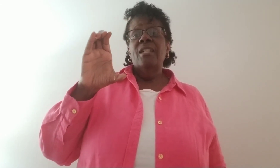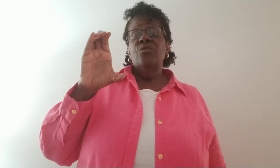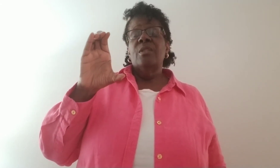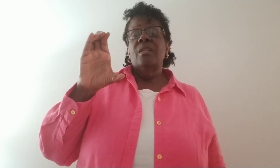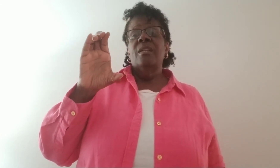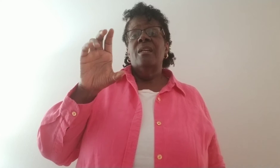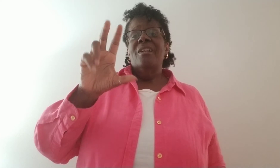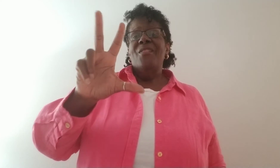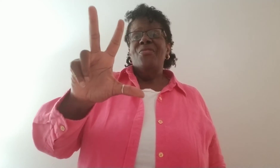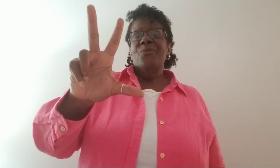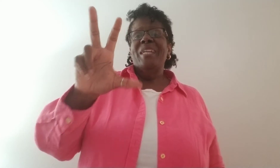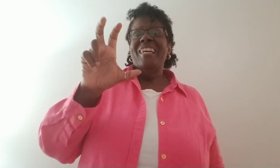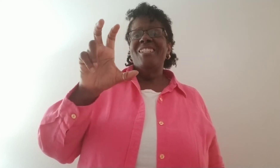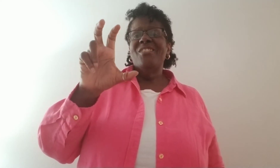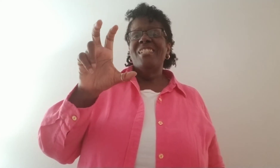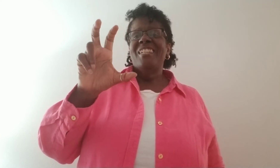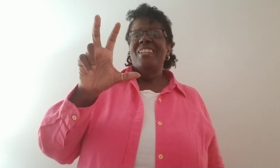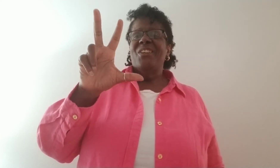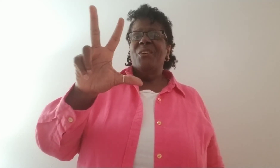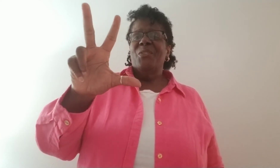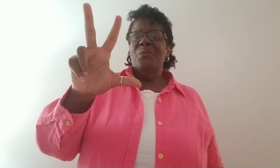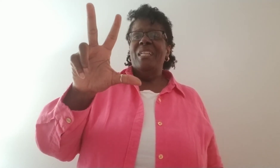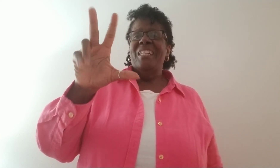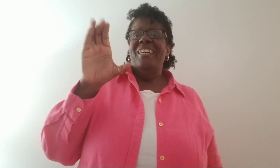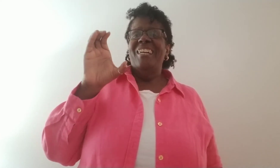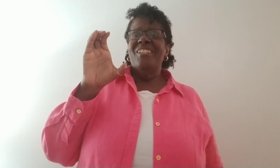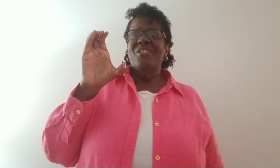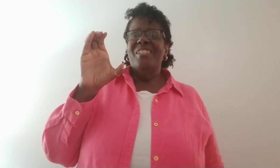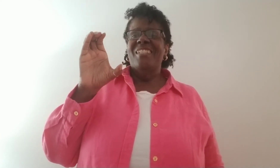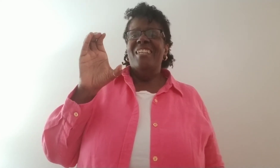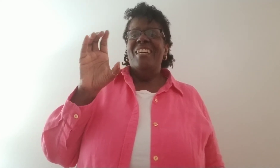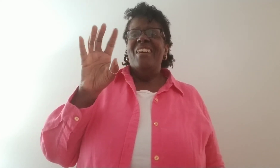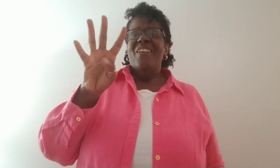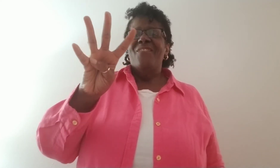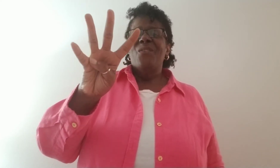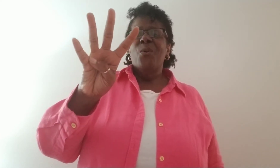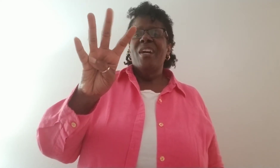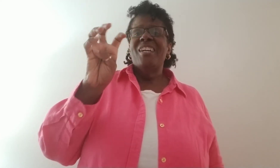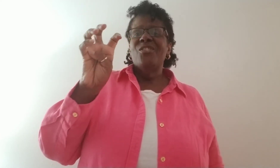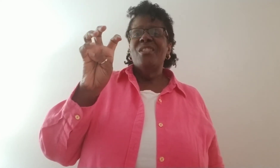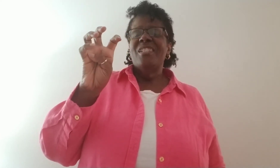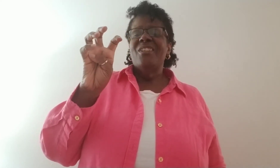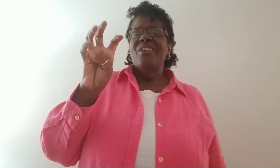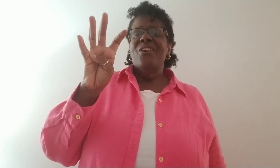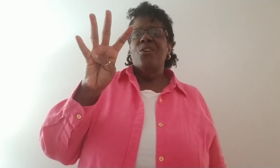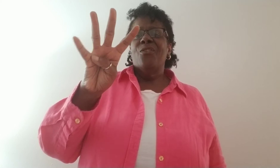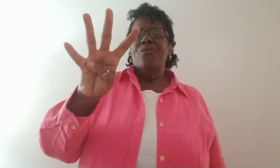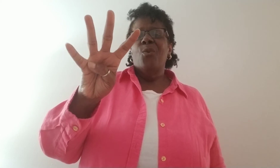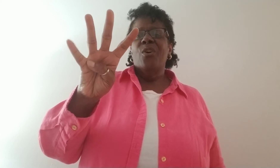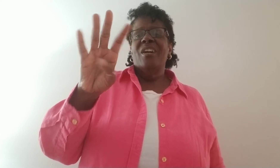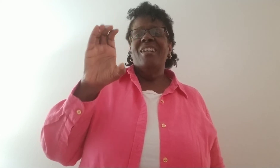200, 300, or 300, 400 or